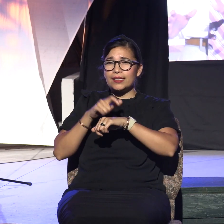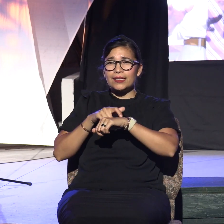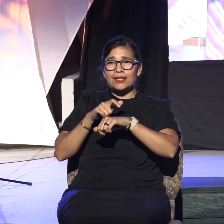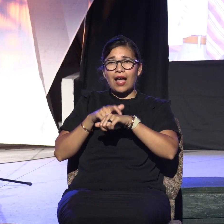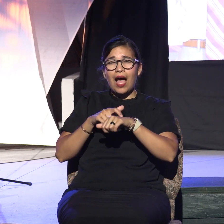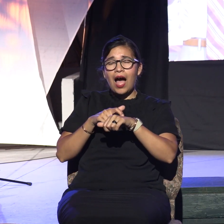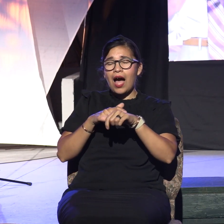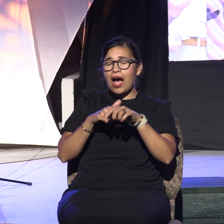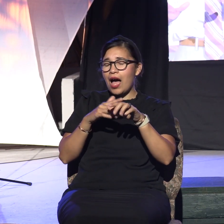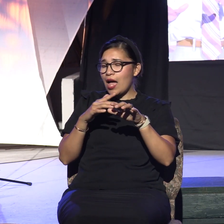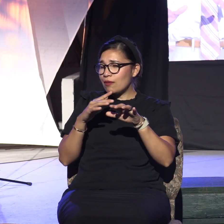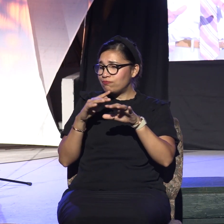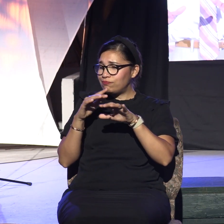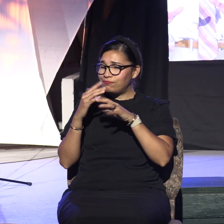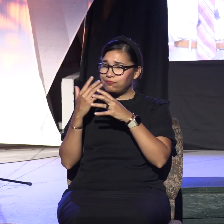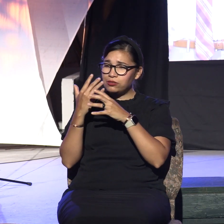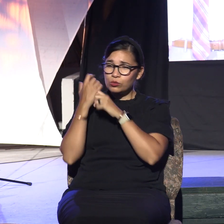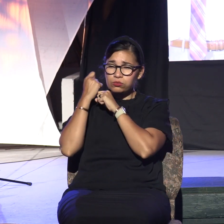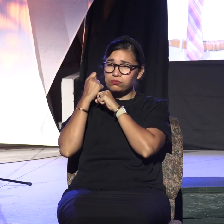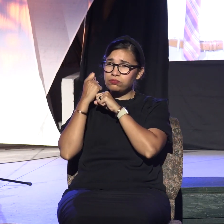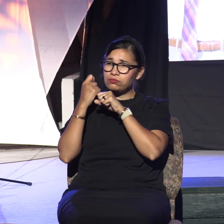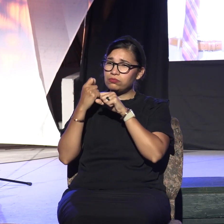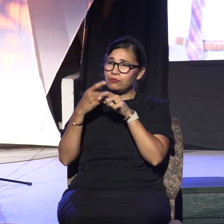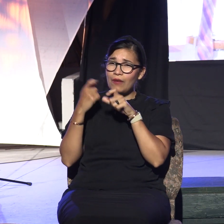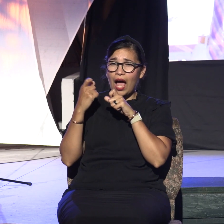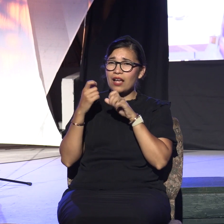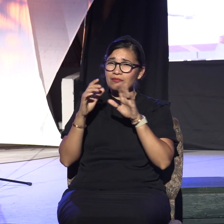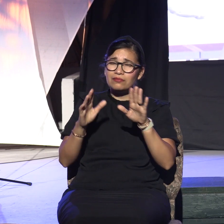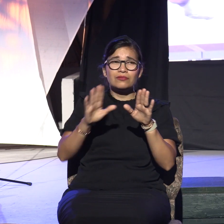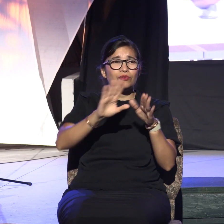you another day of life,